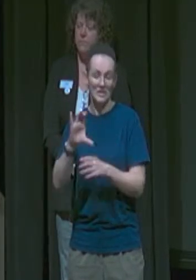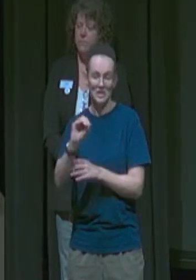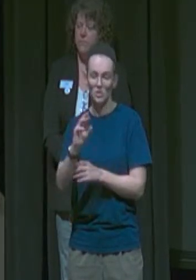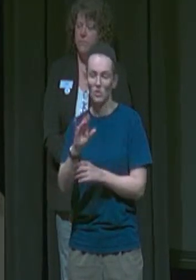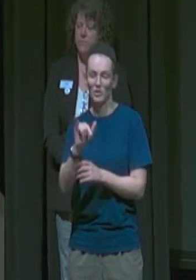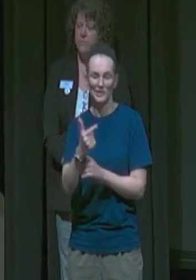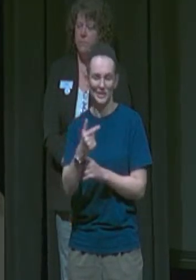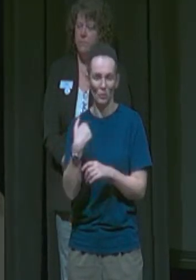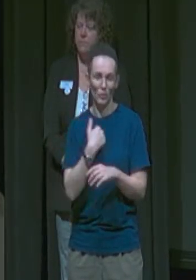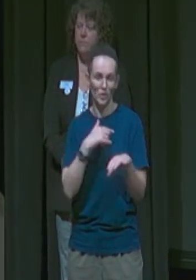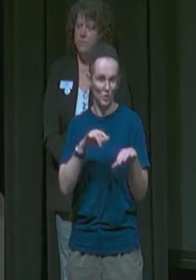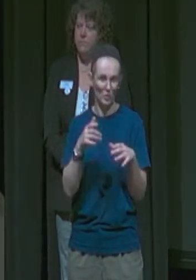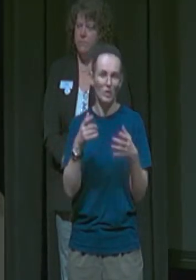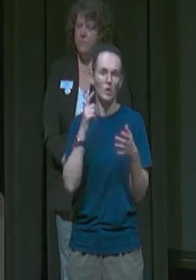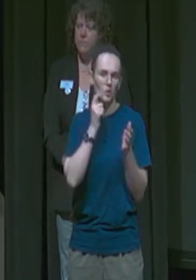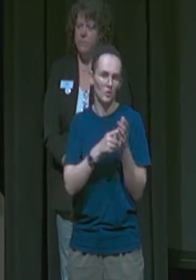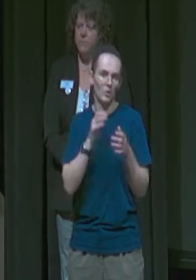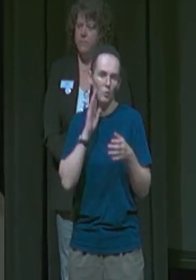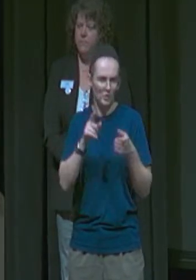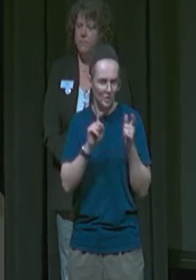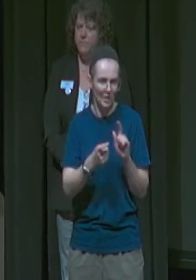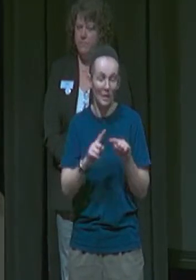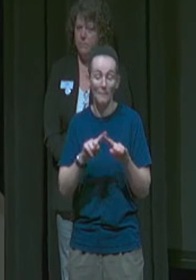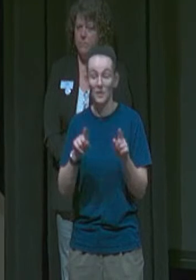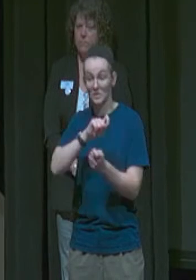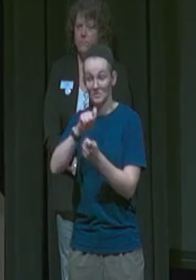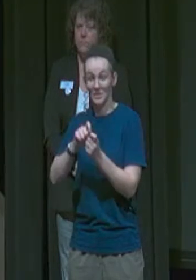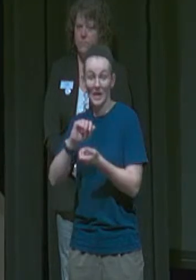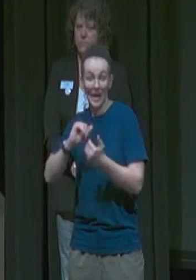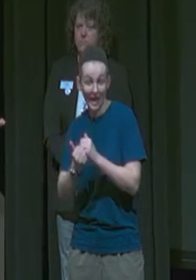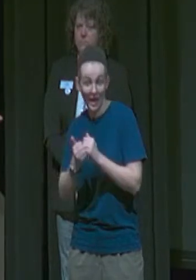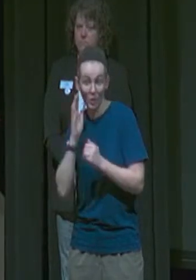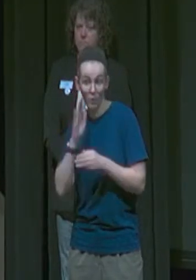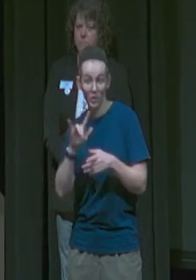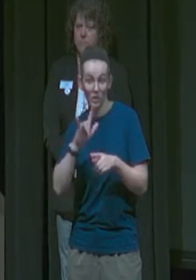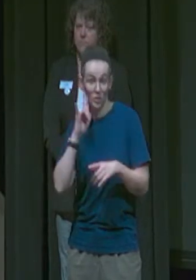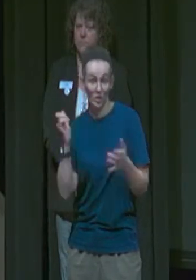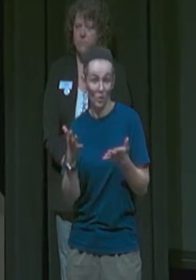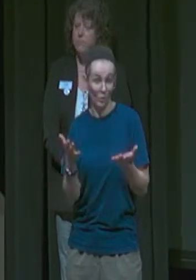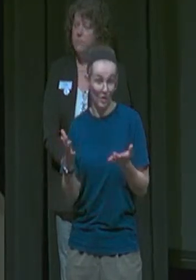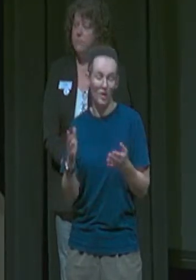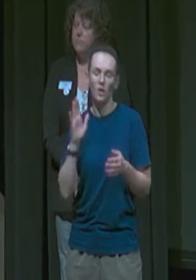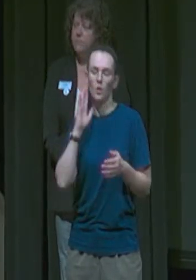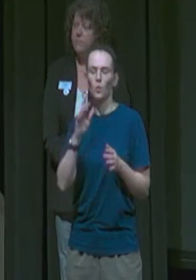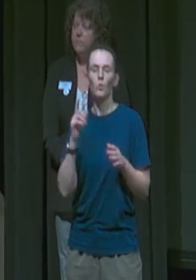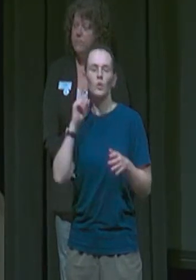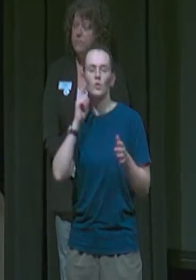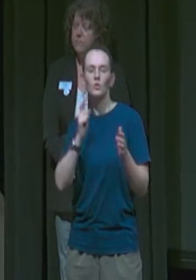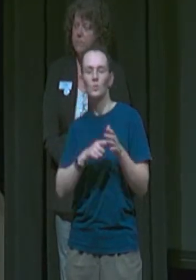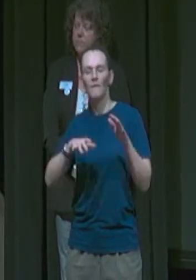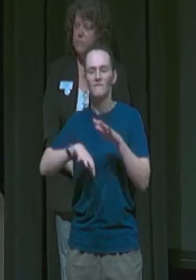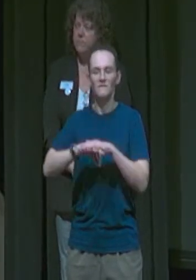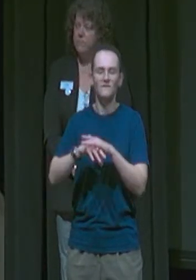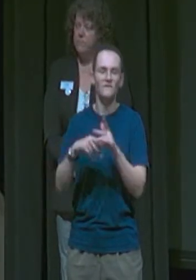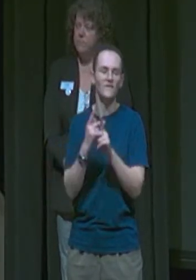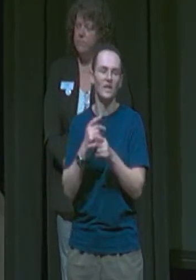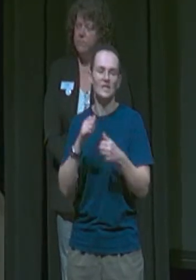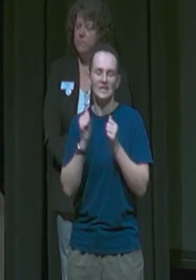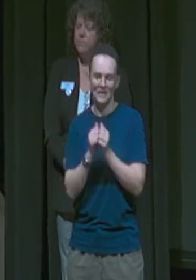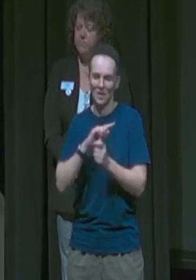it varies, but exactly how it's going to end up looking, we're going to all share that view together as it develops.